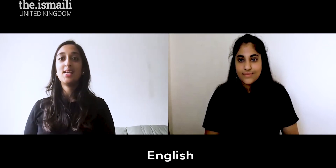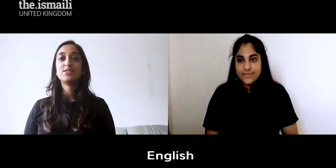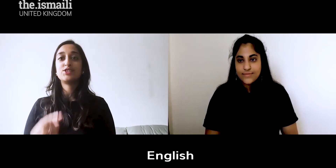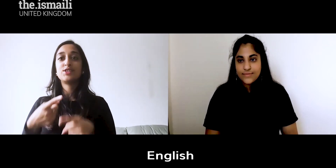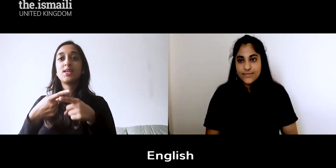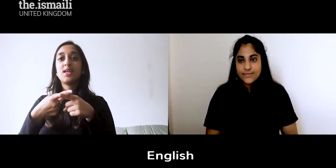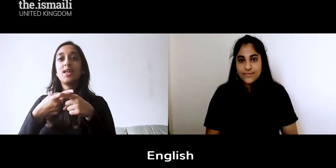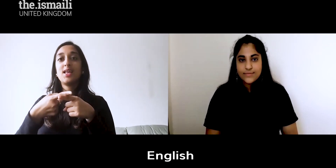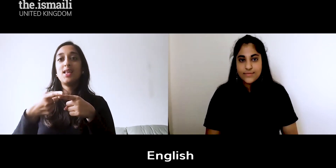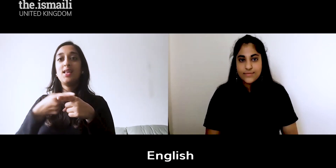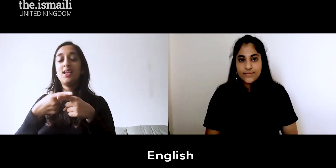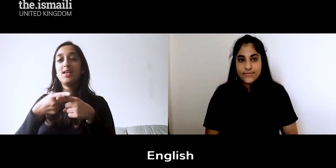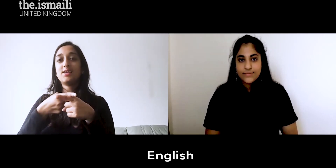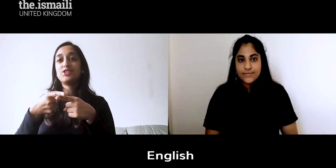English. English.